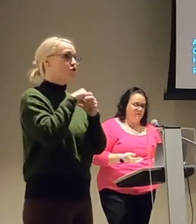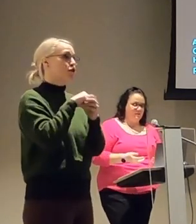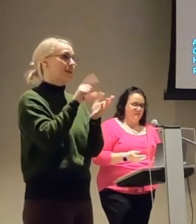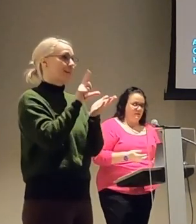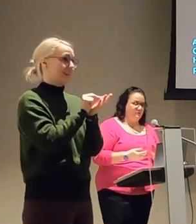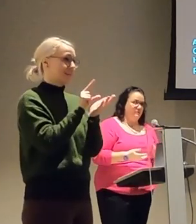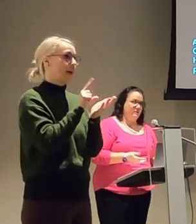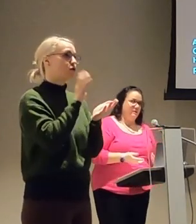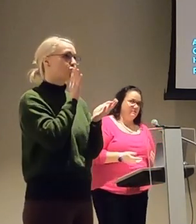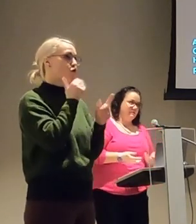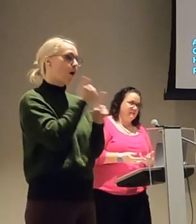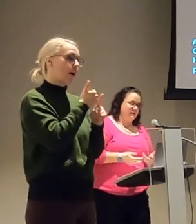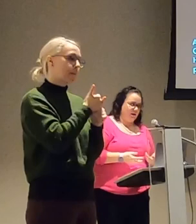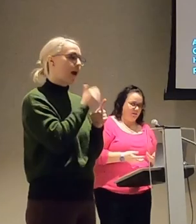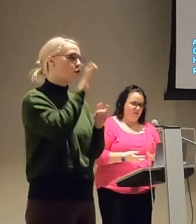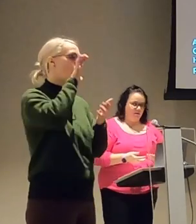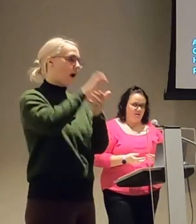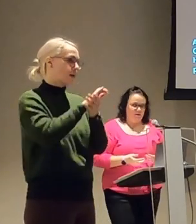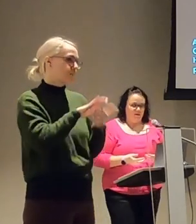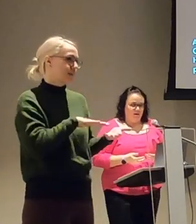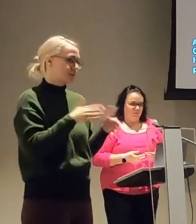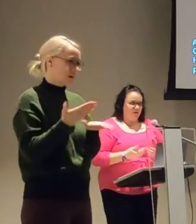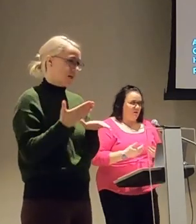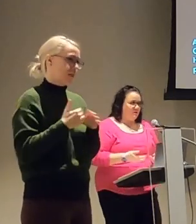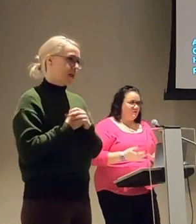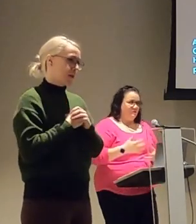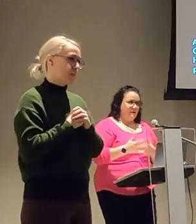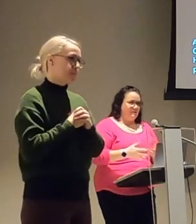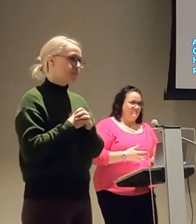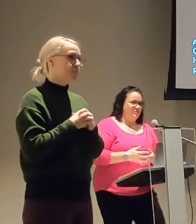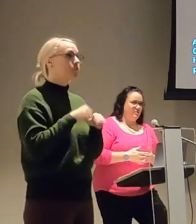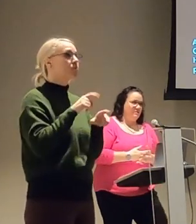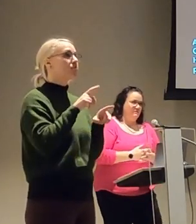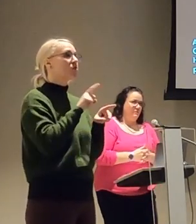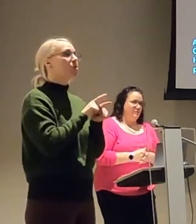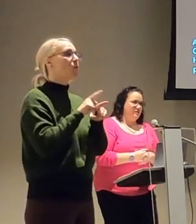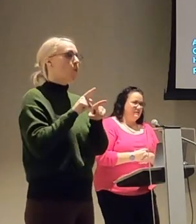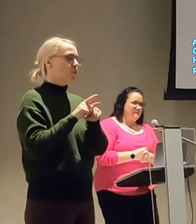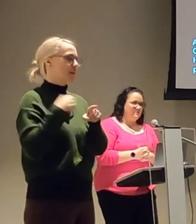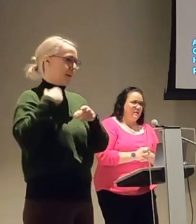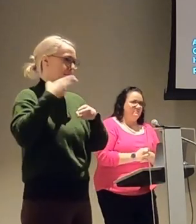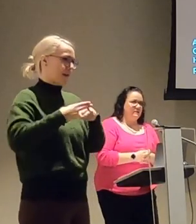her celibacy through her husband's death. It also, as I mentioned